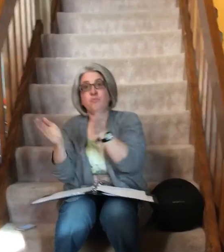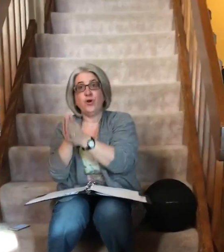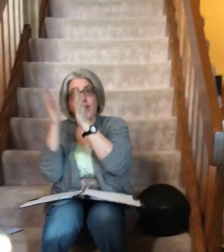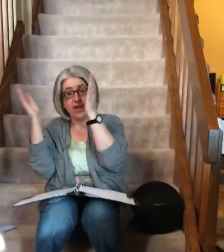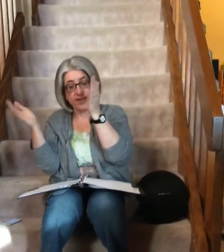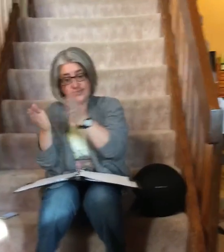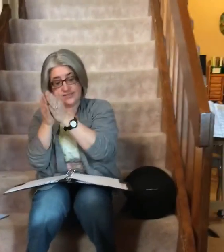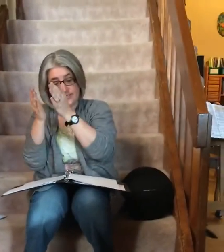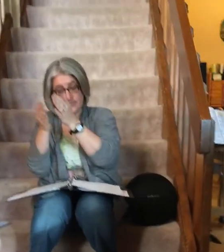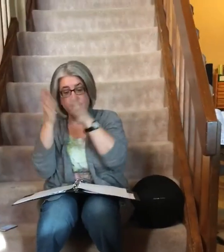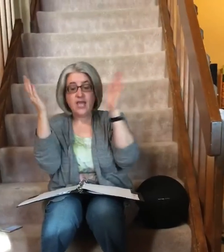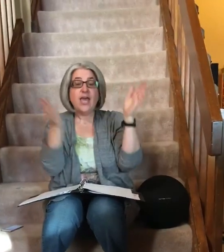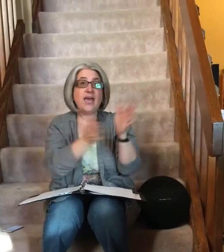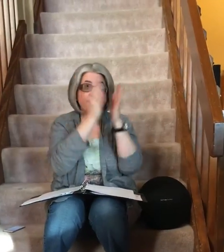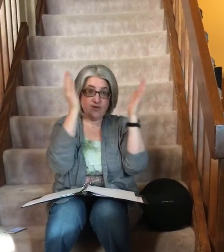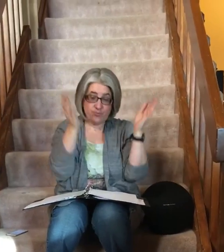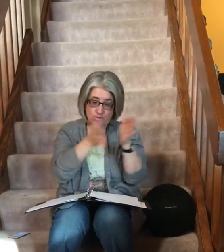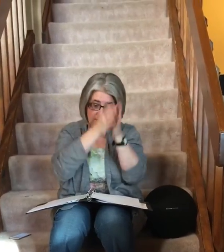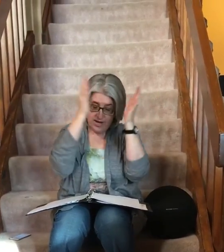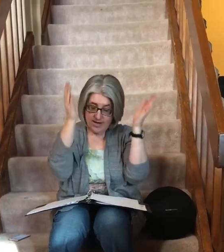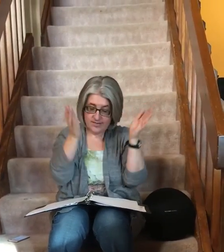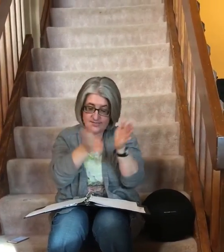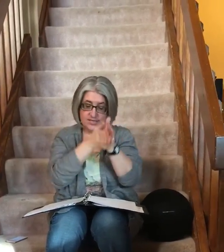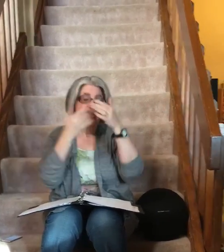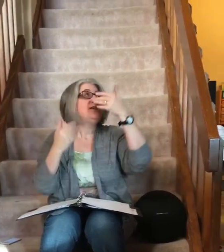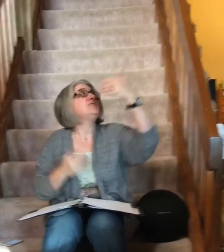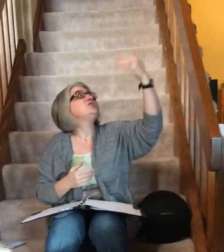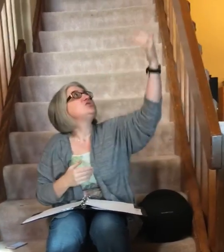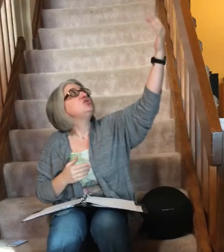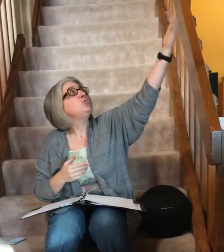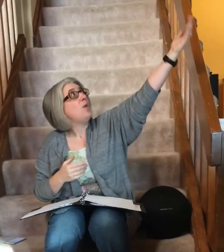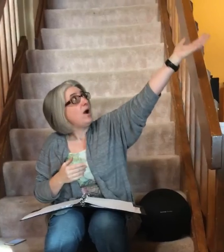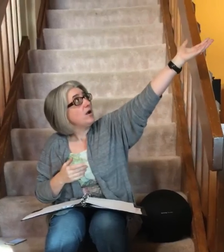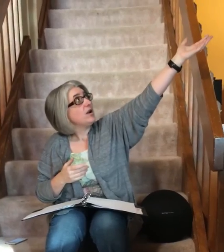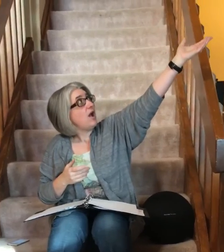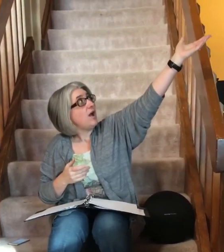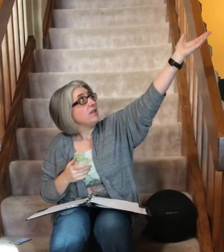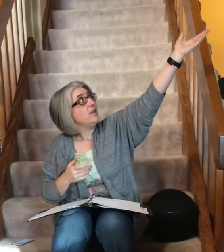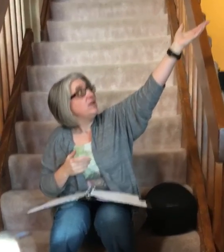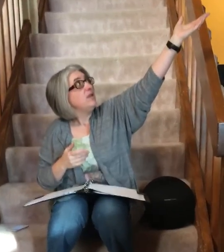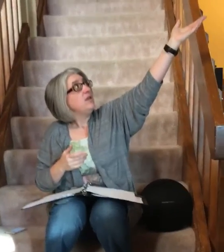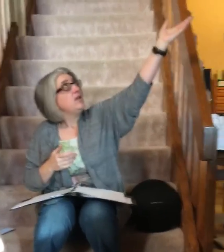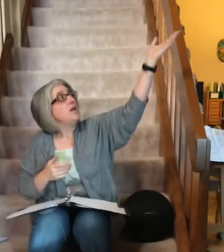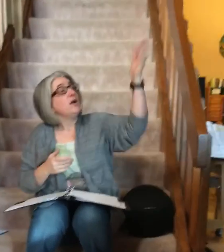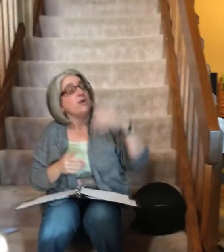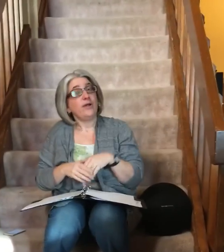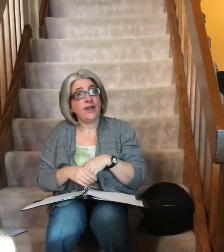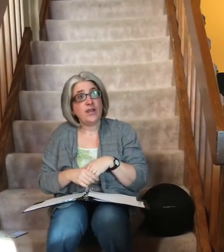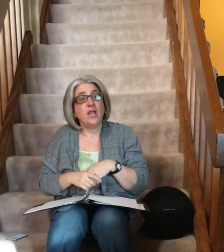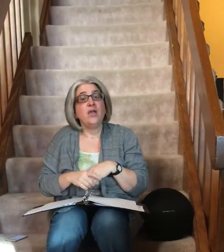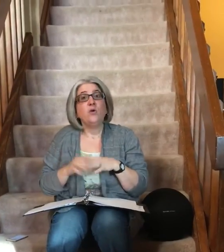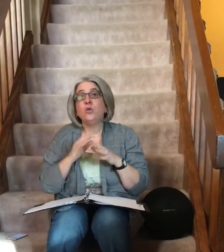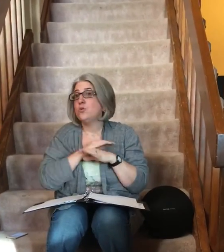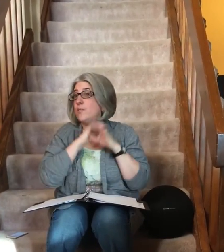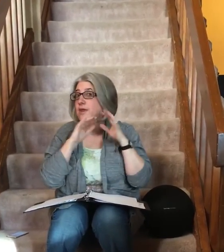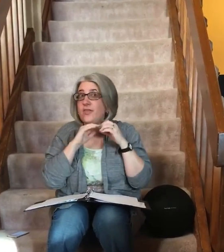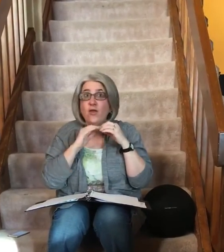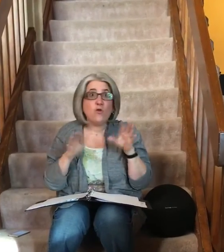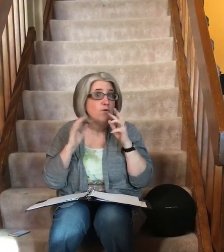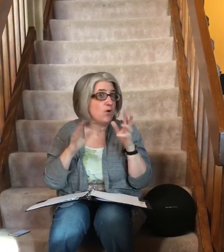praise, every praise is to our God. All right. All repeat that over and